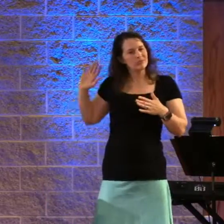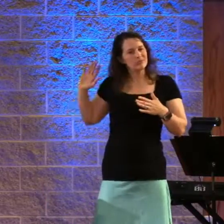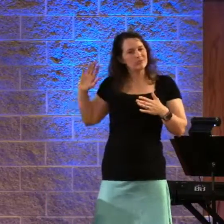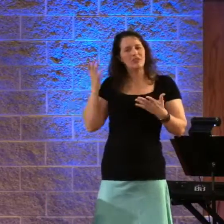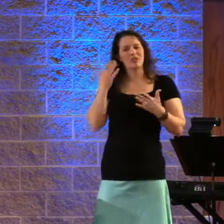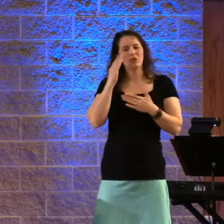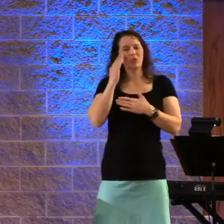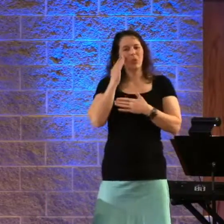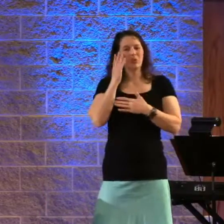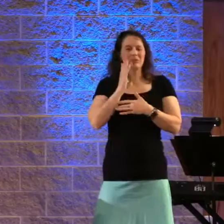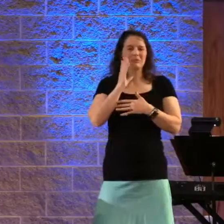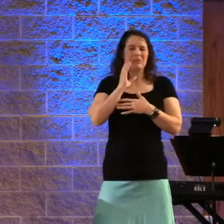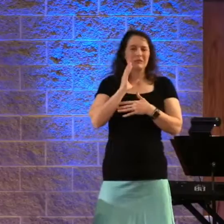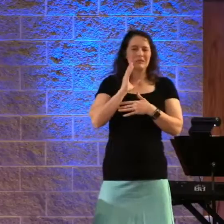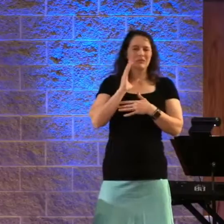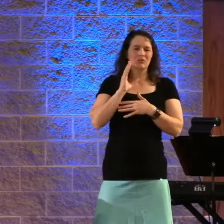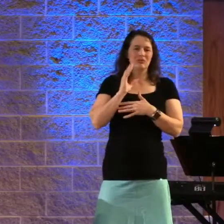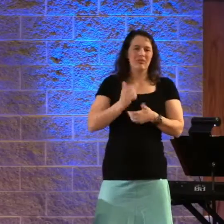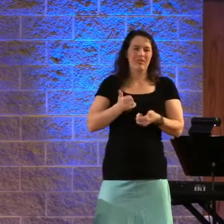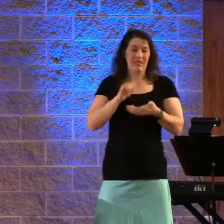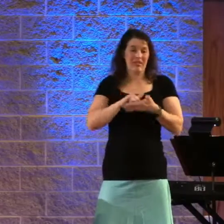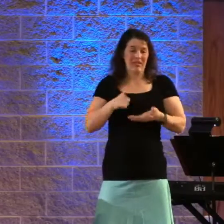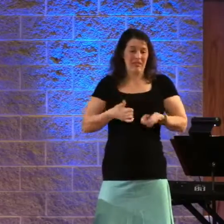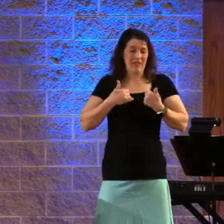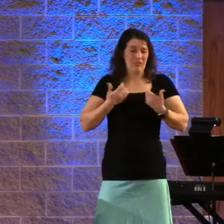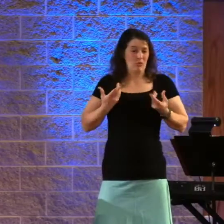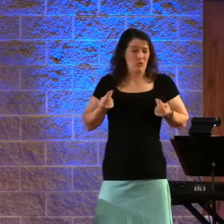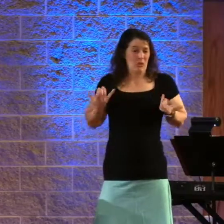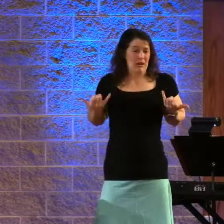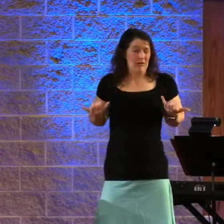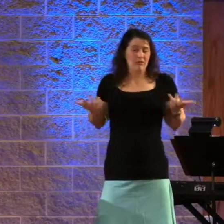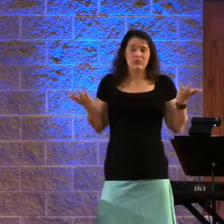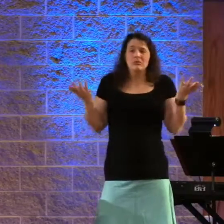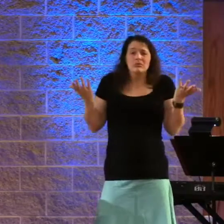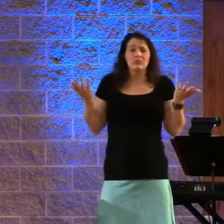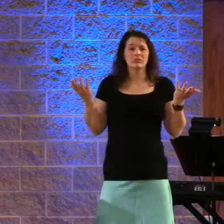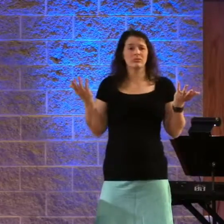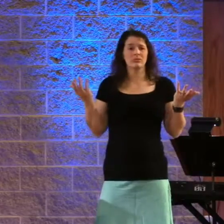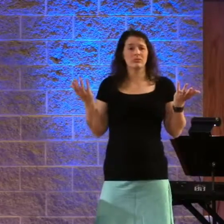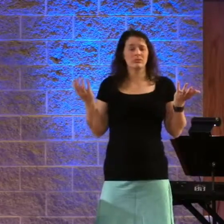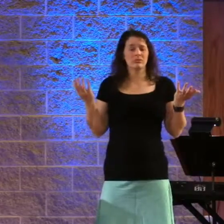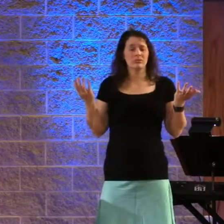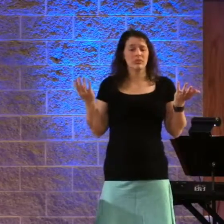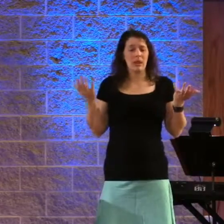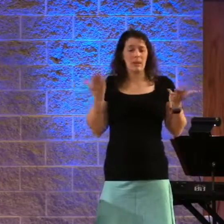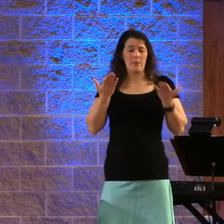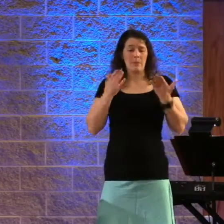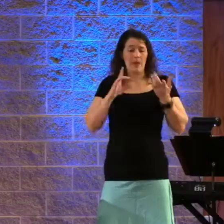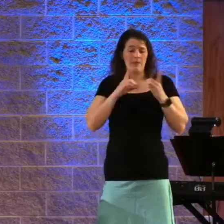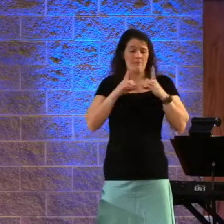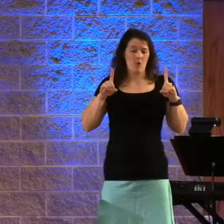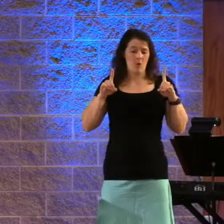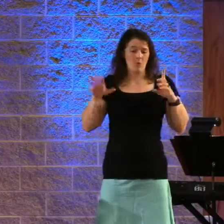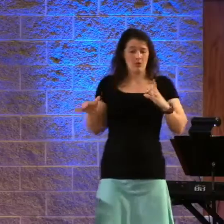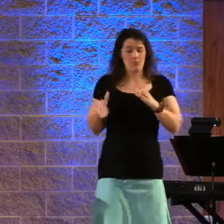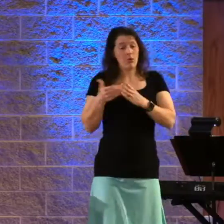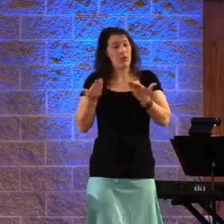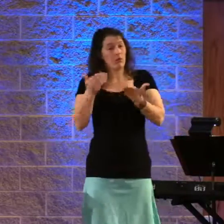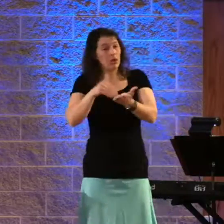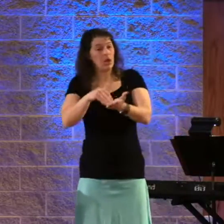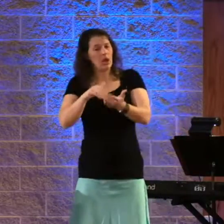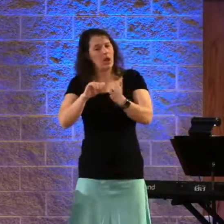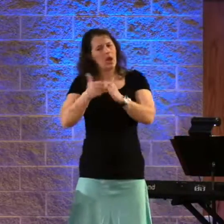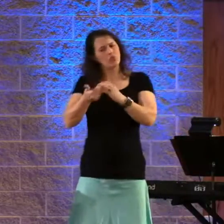and know you've been in that way for a long time, what are you to do now? Maybe you've been divorced and remarried. How do we